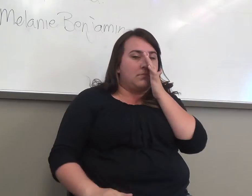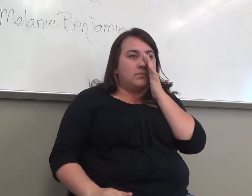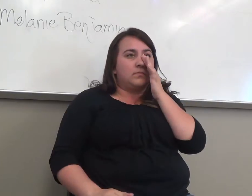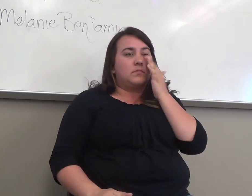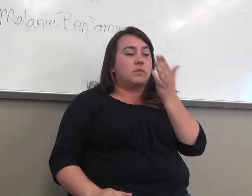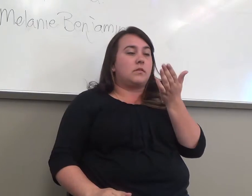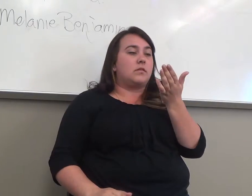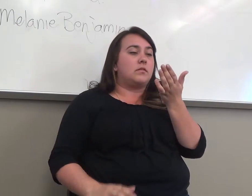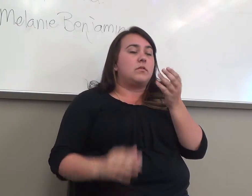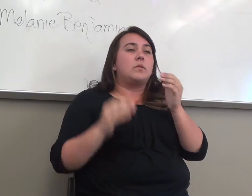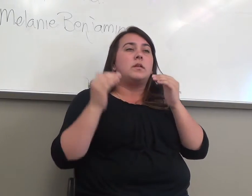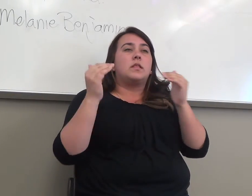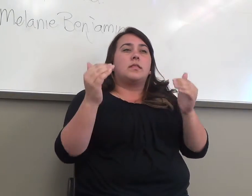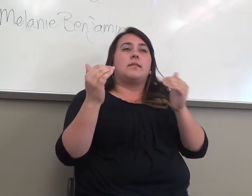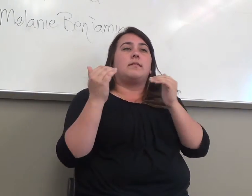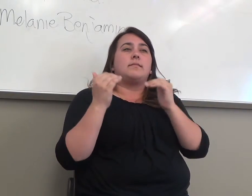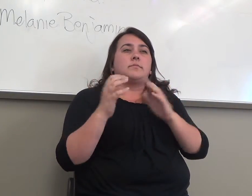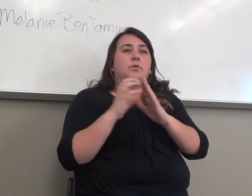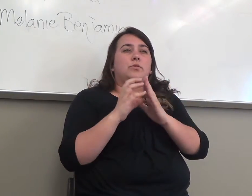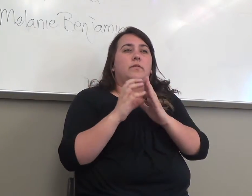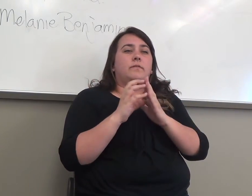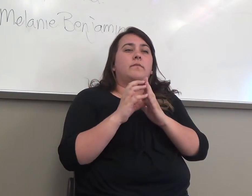about the next paragraph?